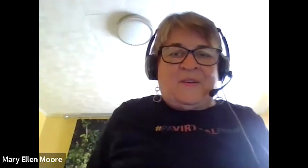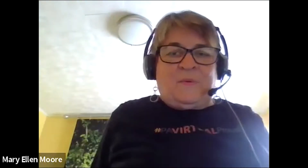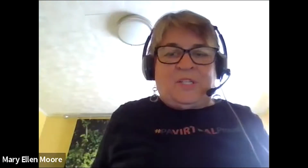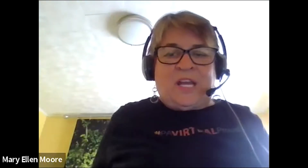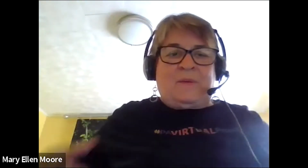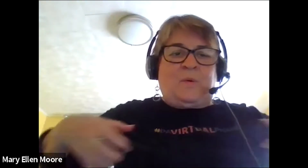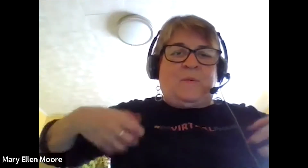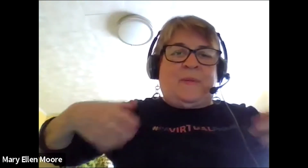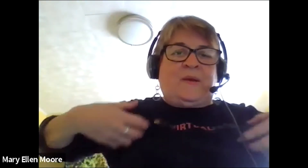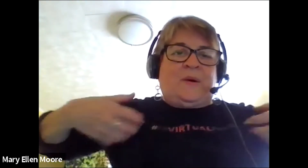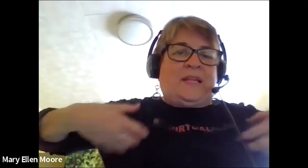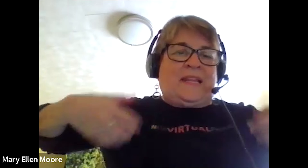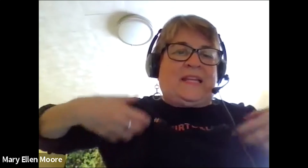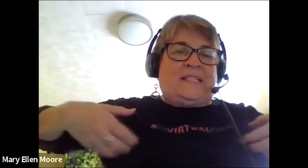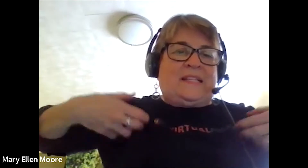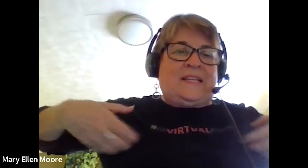Which animal would be going like this?